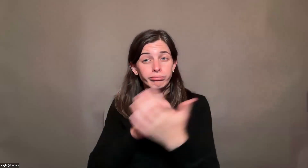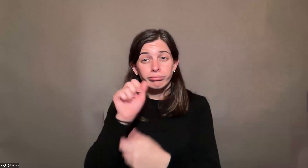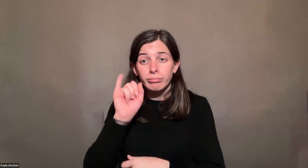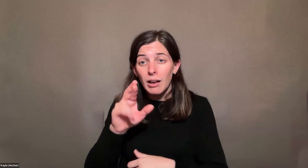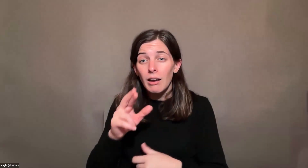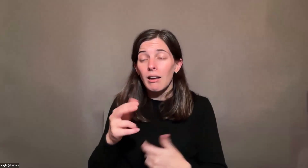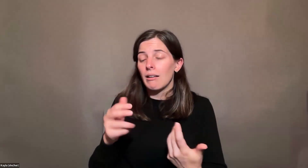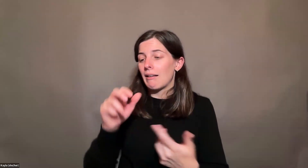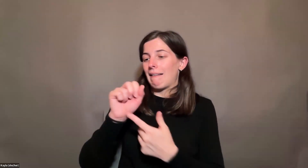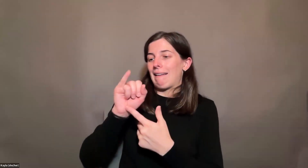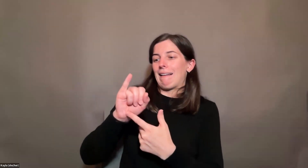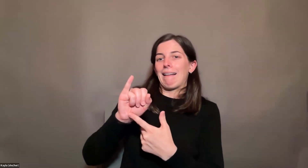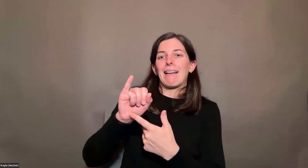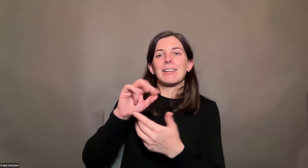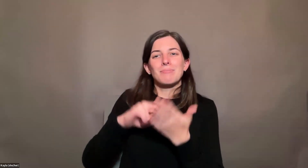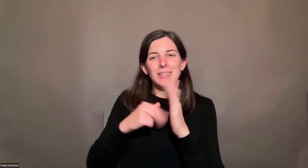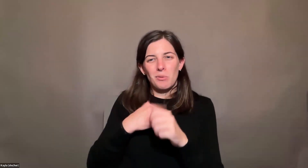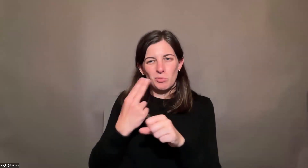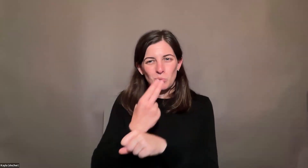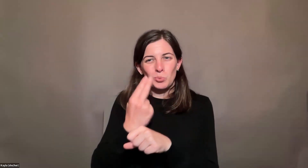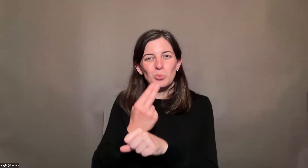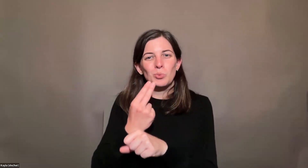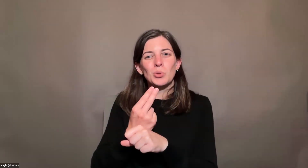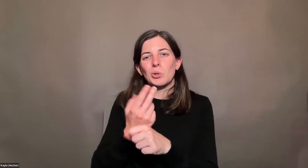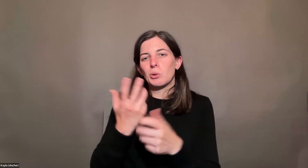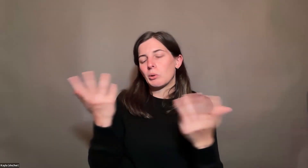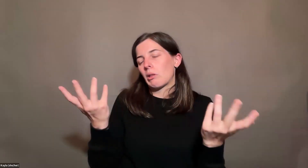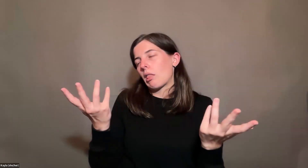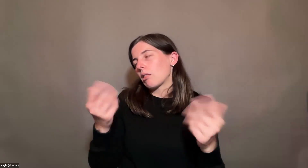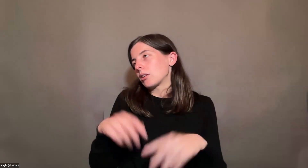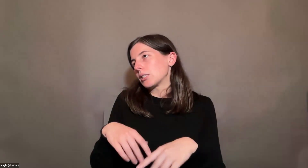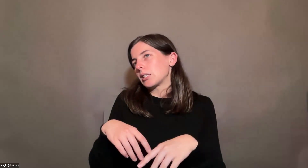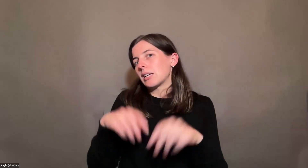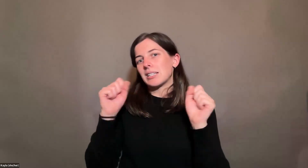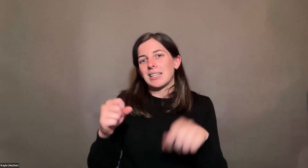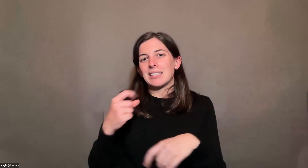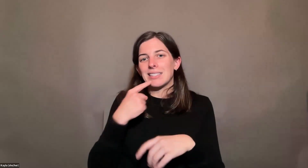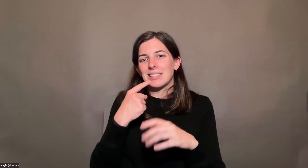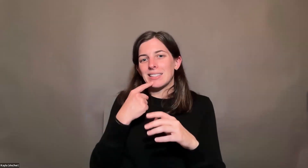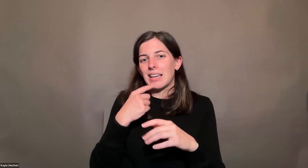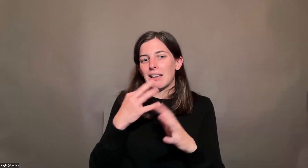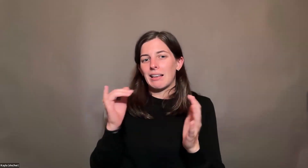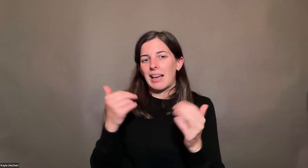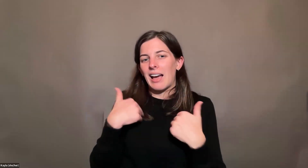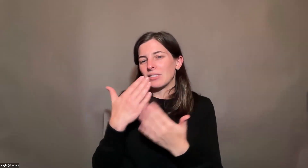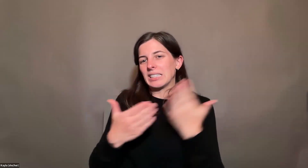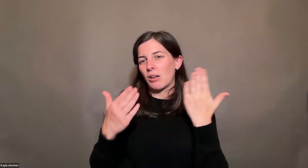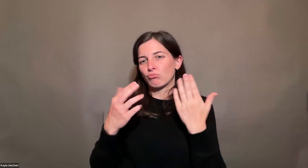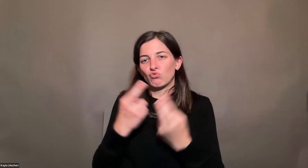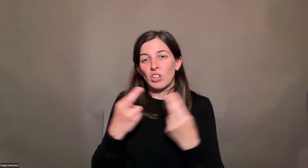use some of the I can say the MDN resource like Mozilla resource. So I use those things as